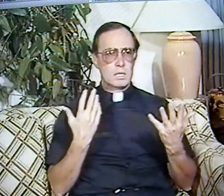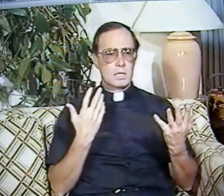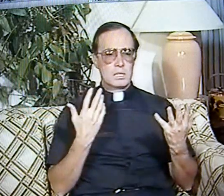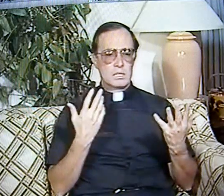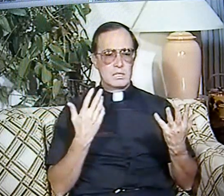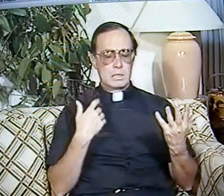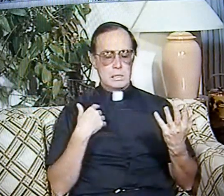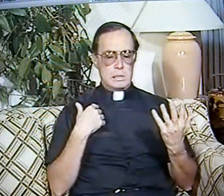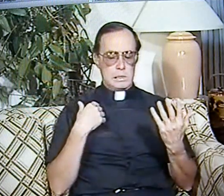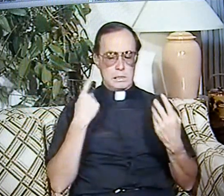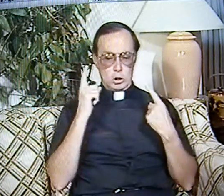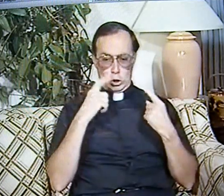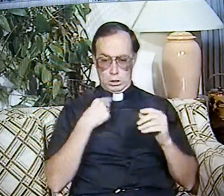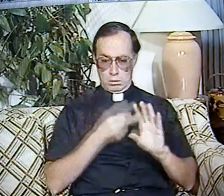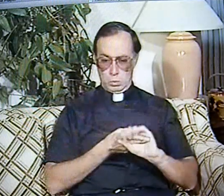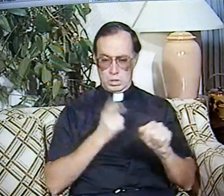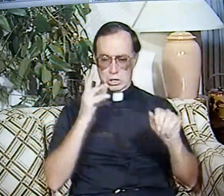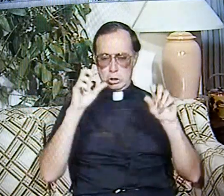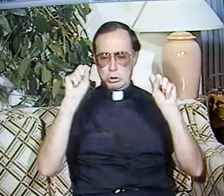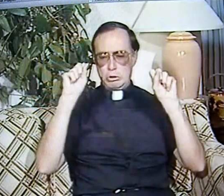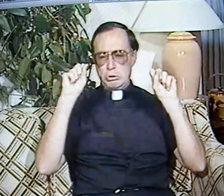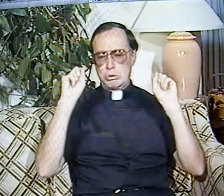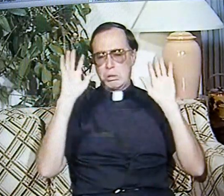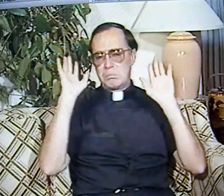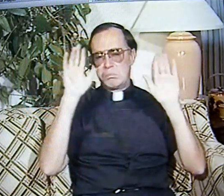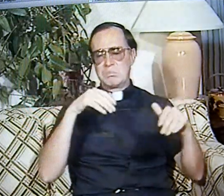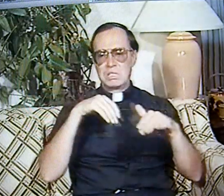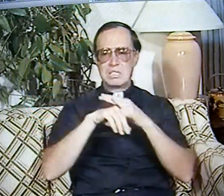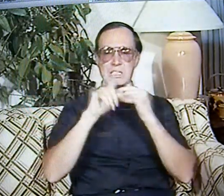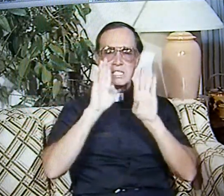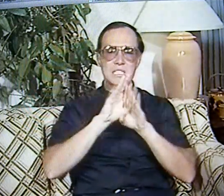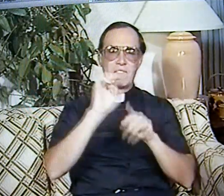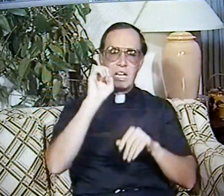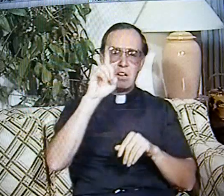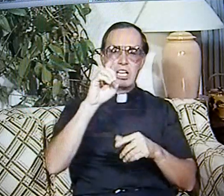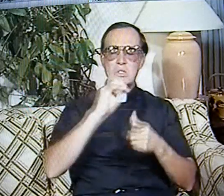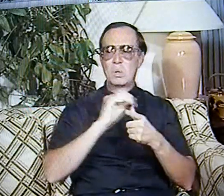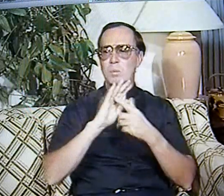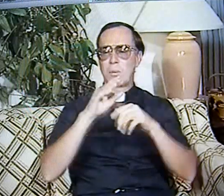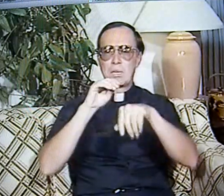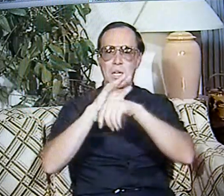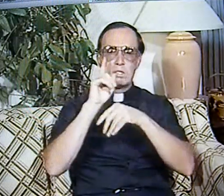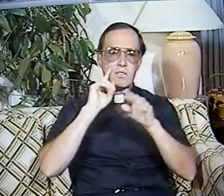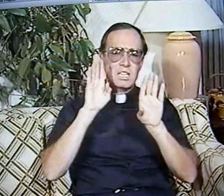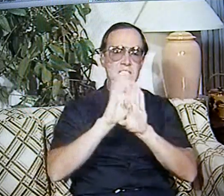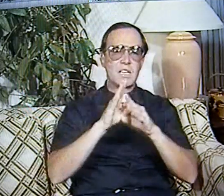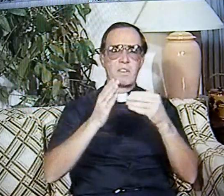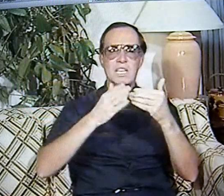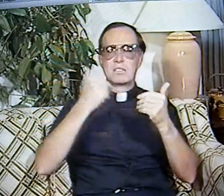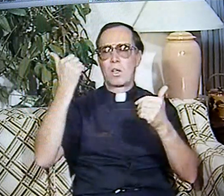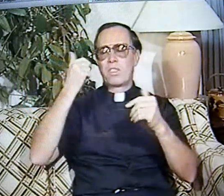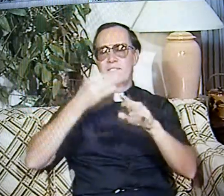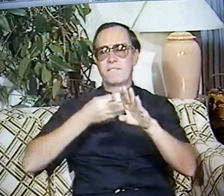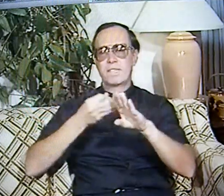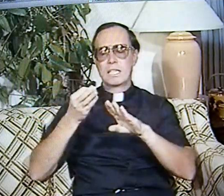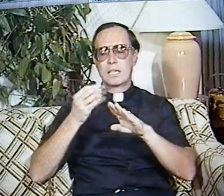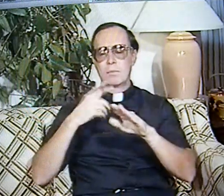The interpreter thought it could have been a problem with her interpreting, and I said, "Oh no, it's not your fault." I didn't know if I should just close the door